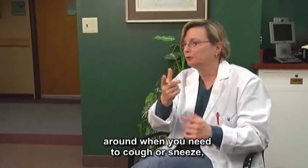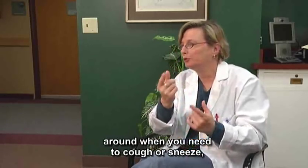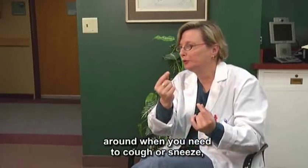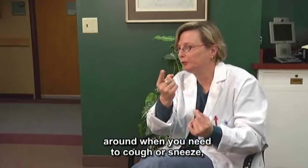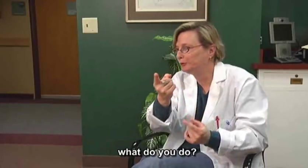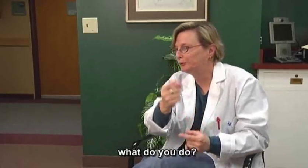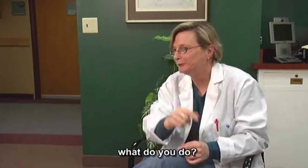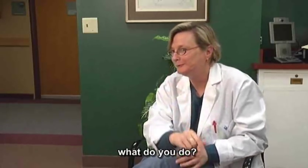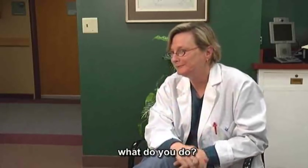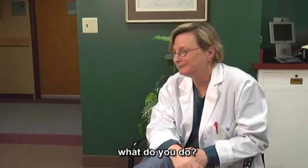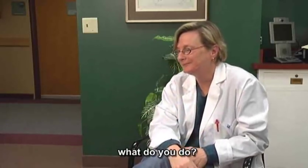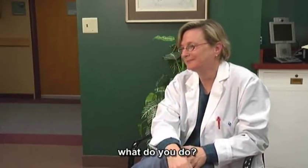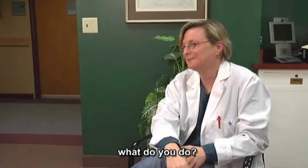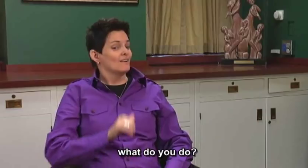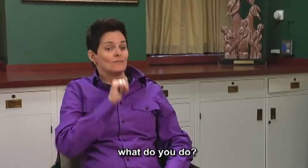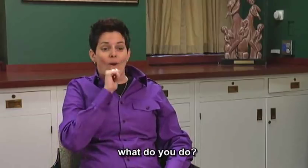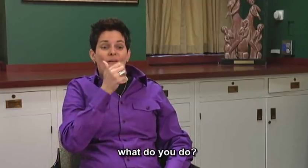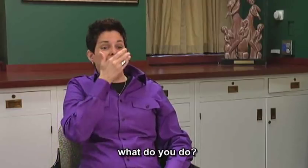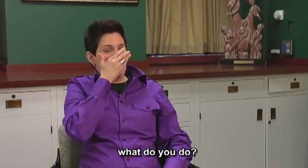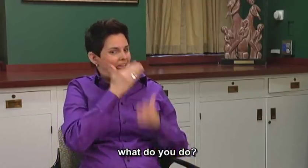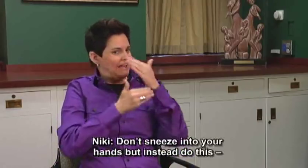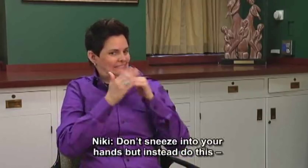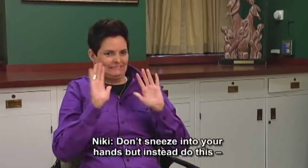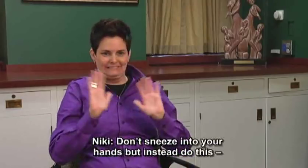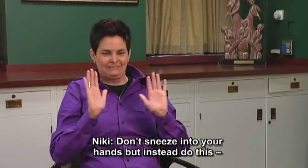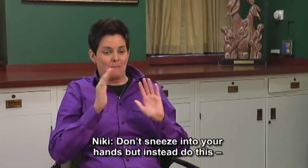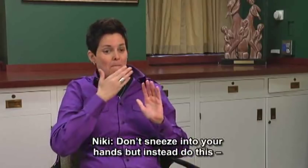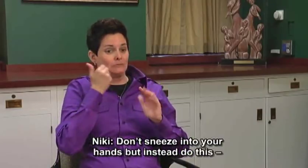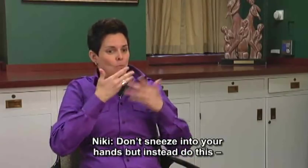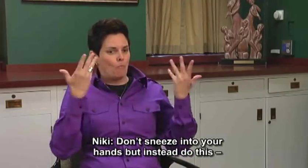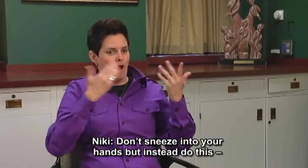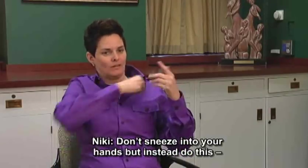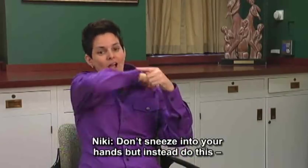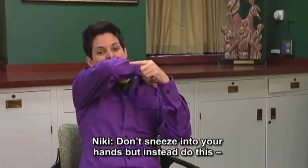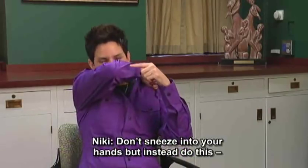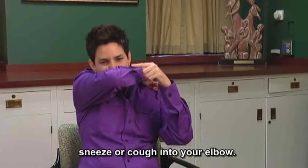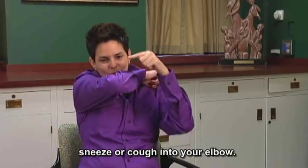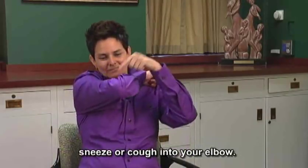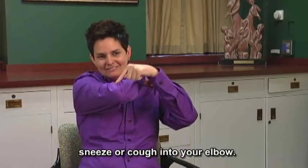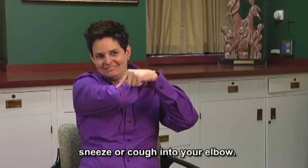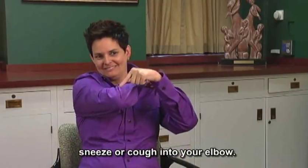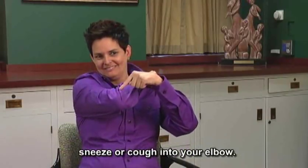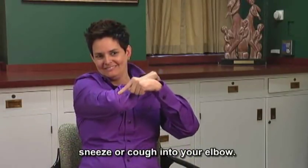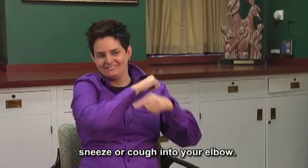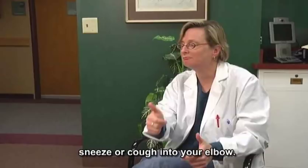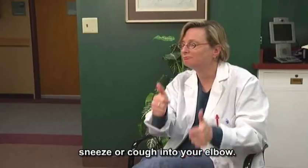what do you do don't sneeze into your hands but instead do this sneeze or cough in your elbow